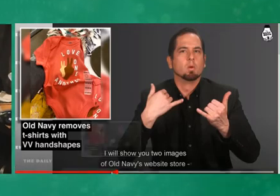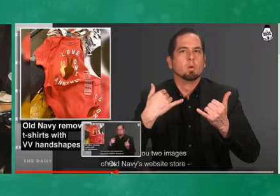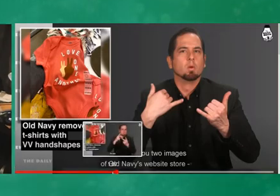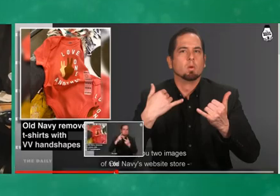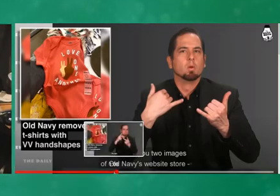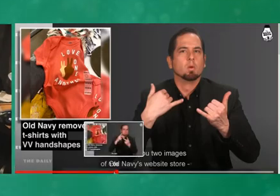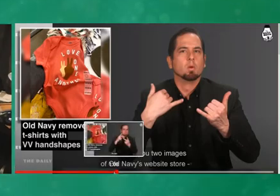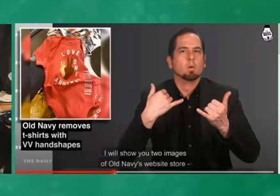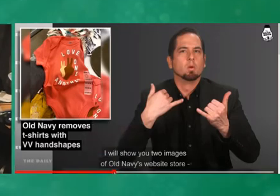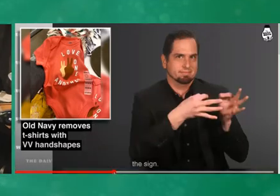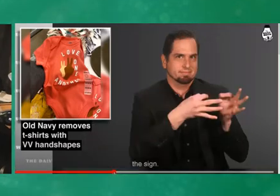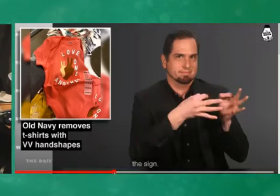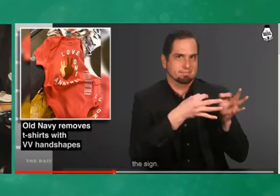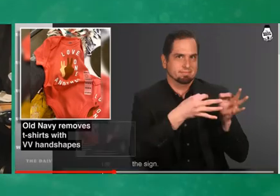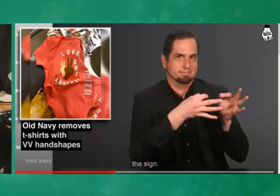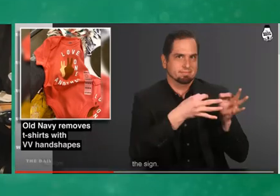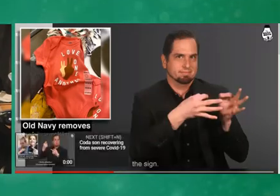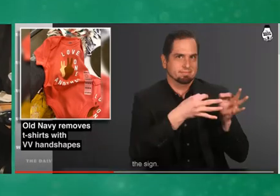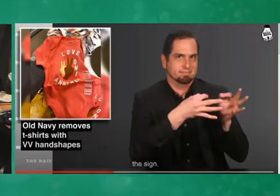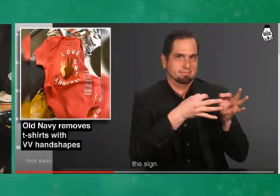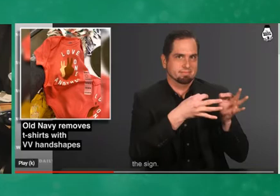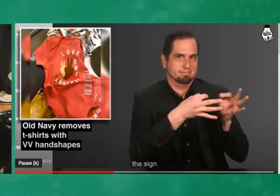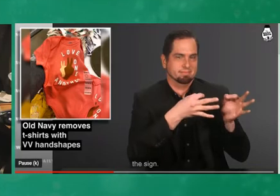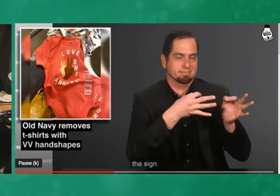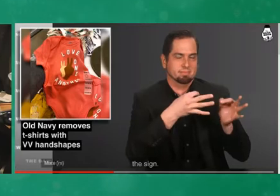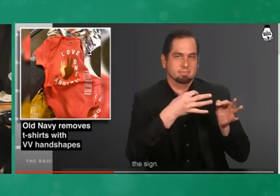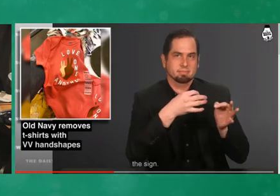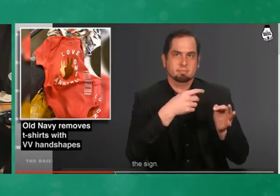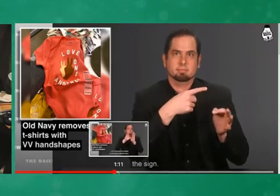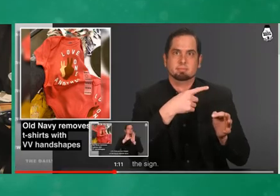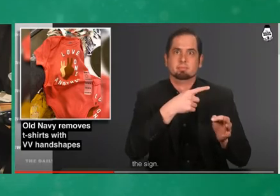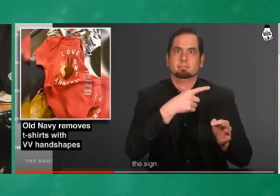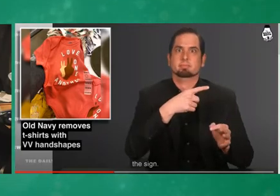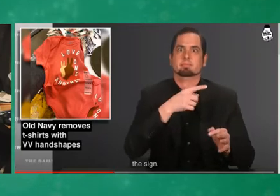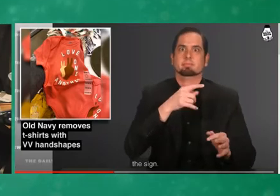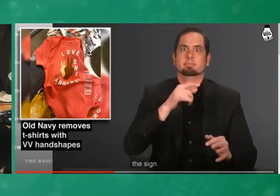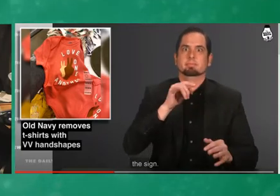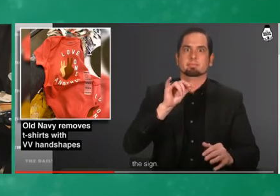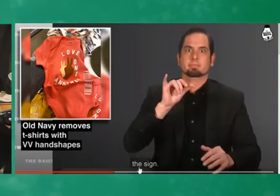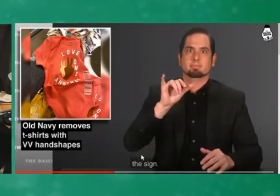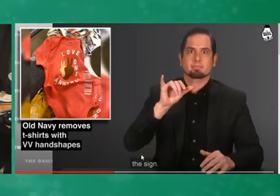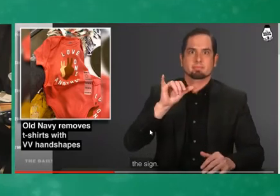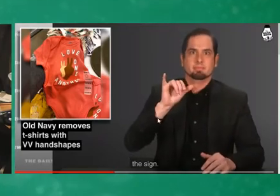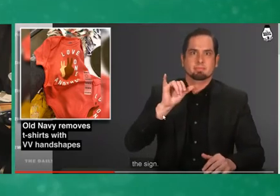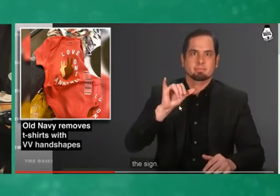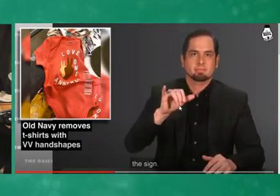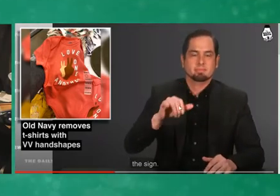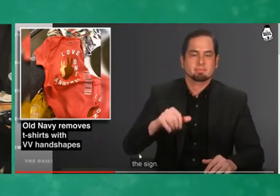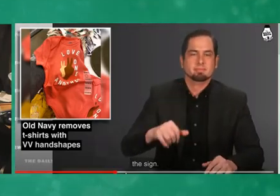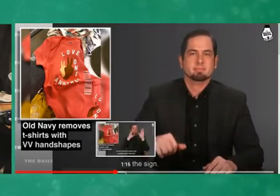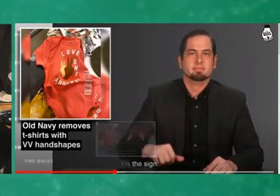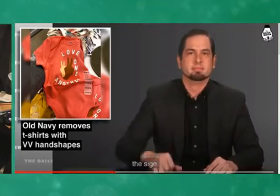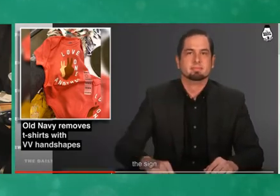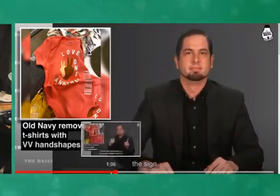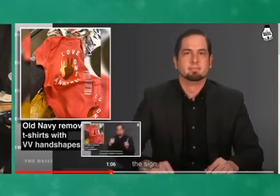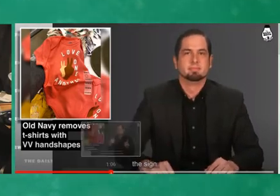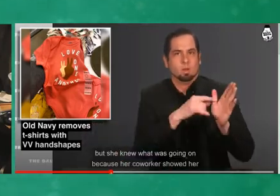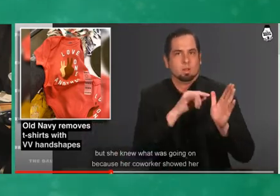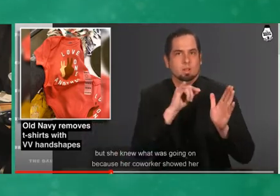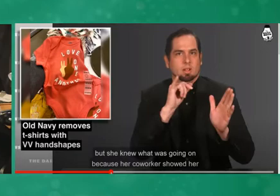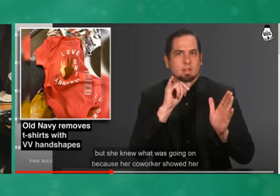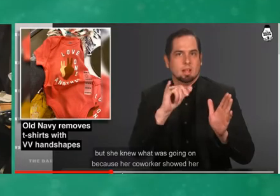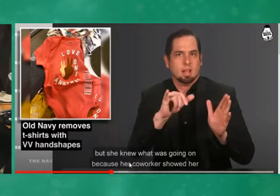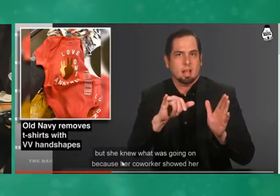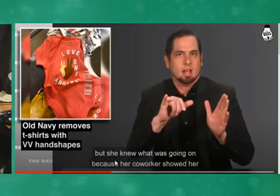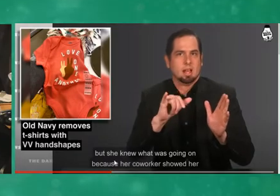did they translate that in captions? She showed her the sign. She showed her the sign. That. Yeah, she